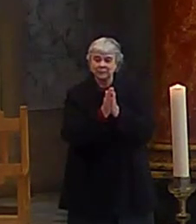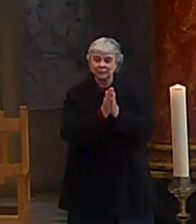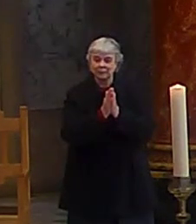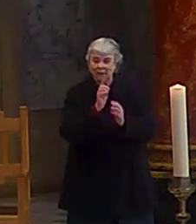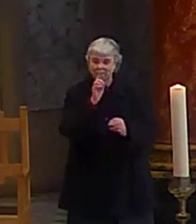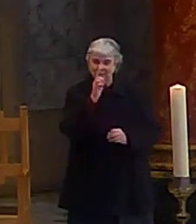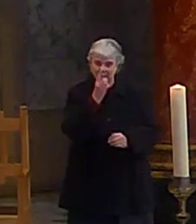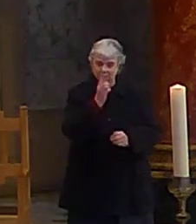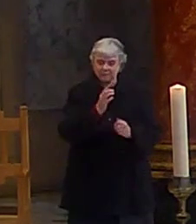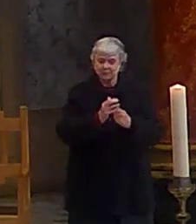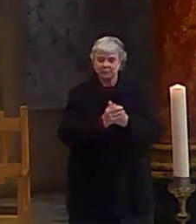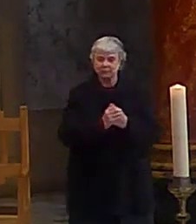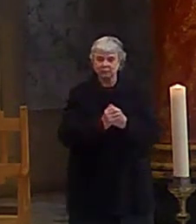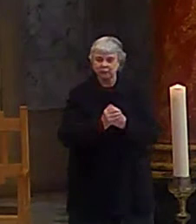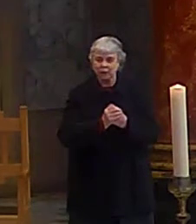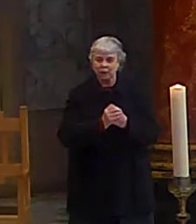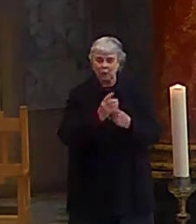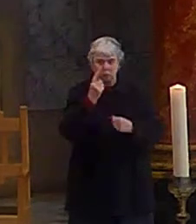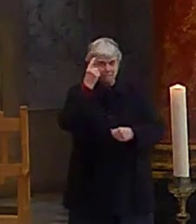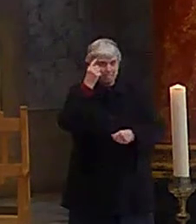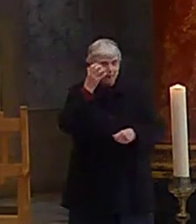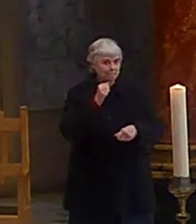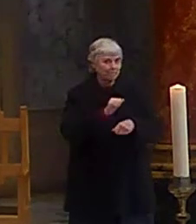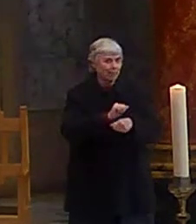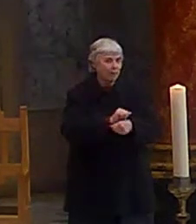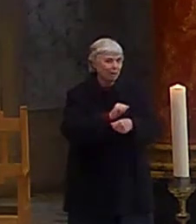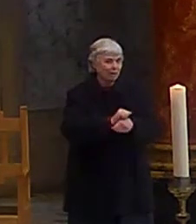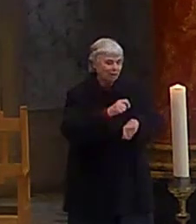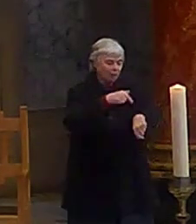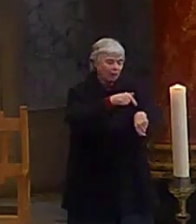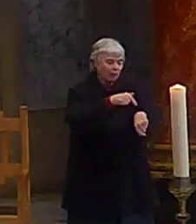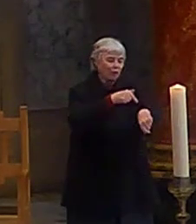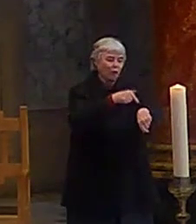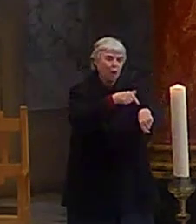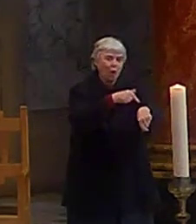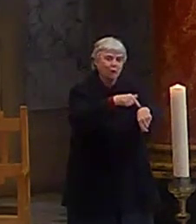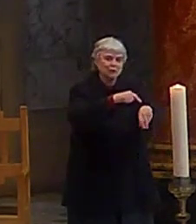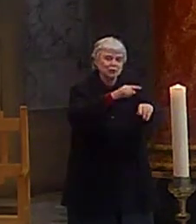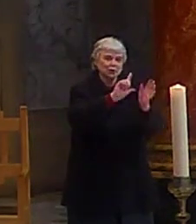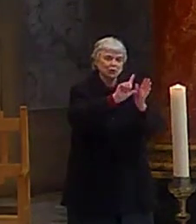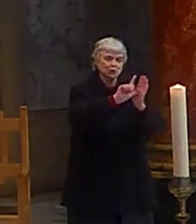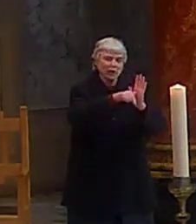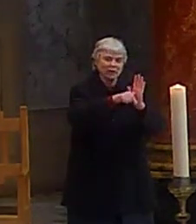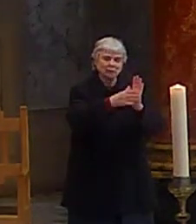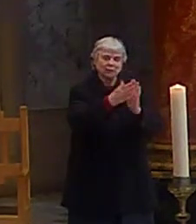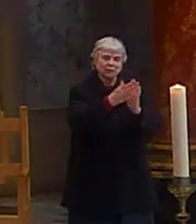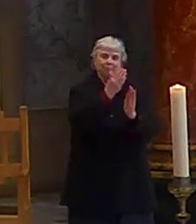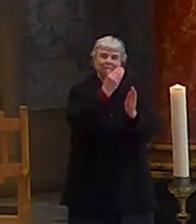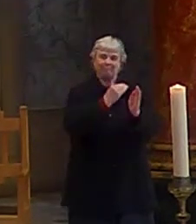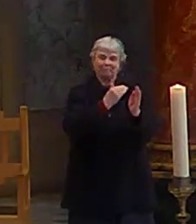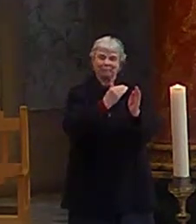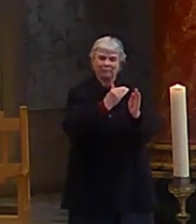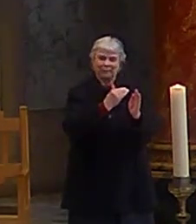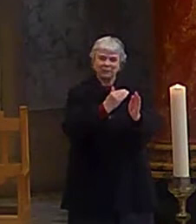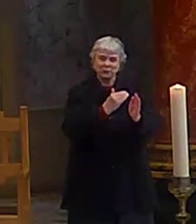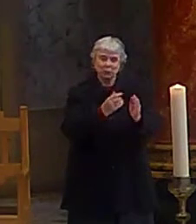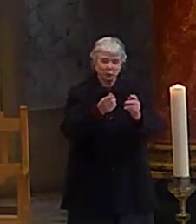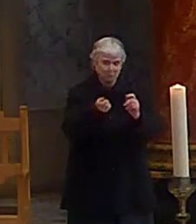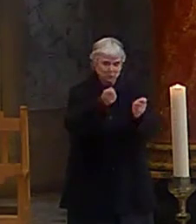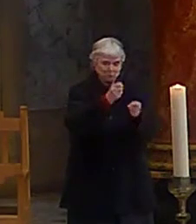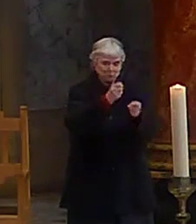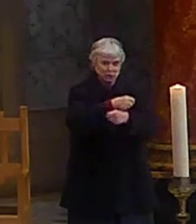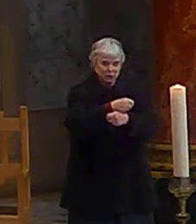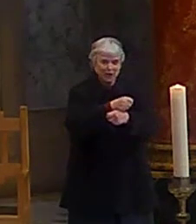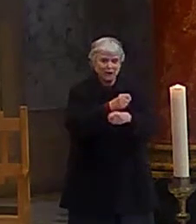first of all the clocks change that day so be careful to make sure that you change